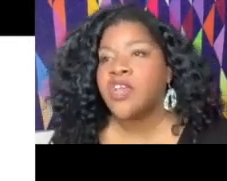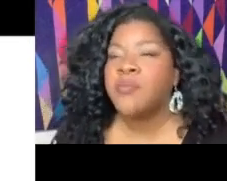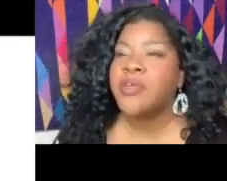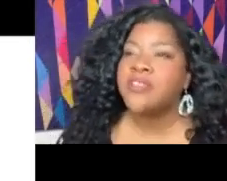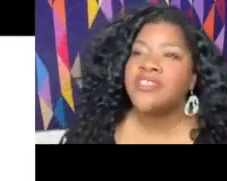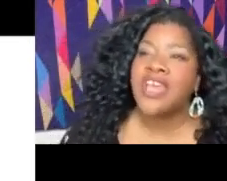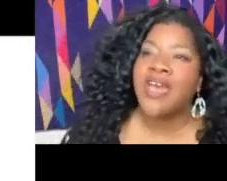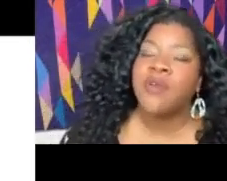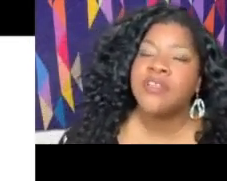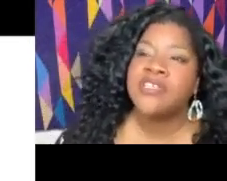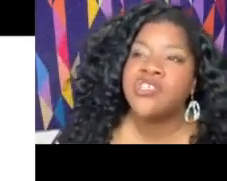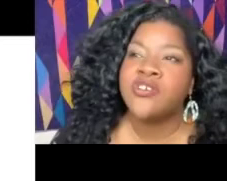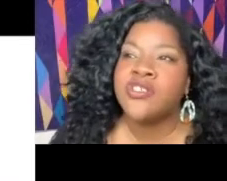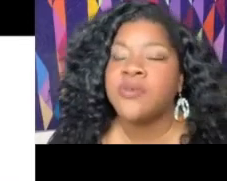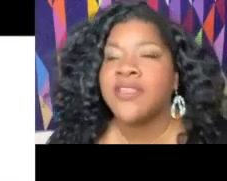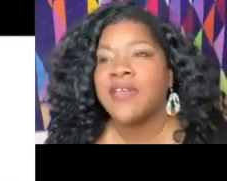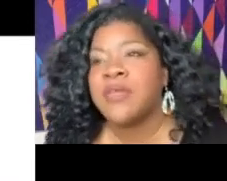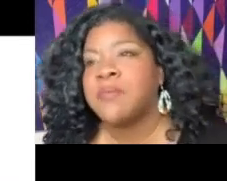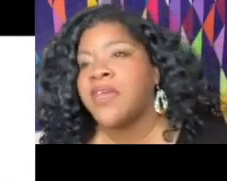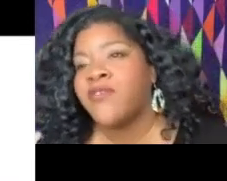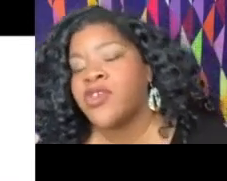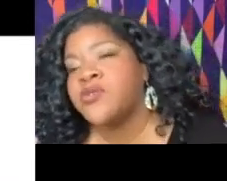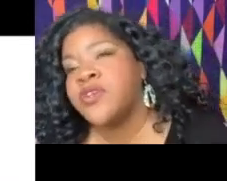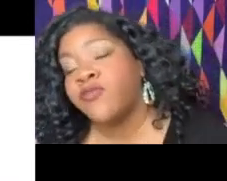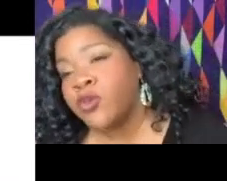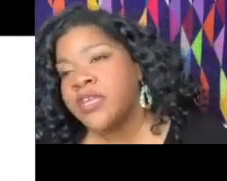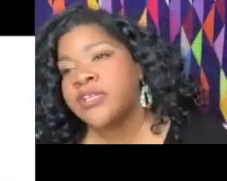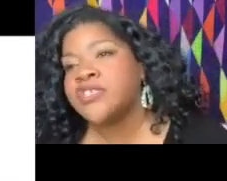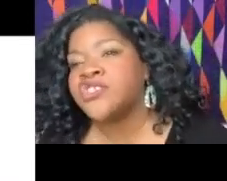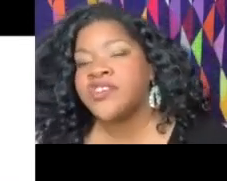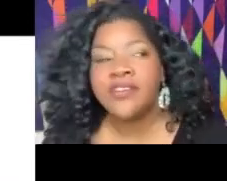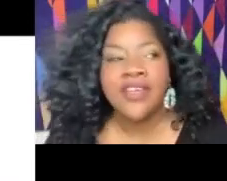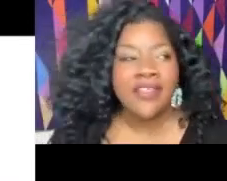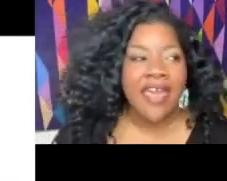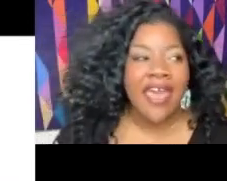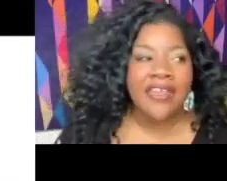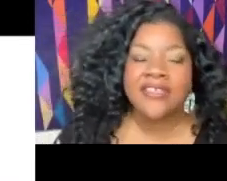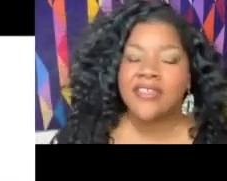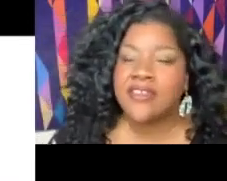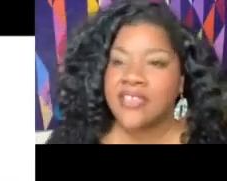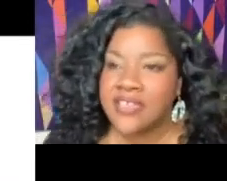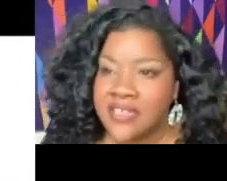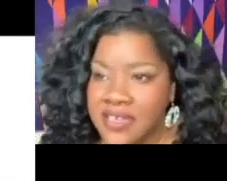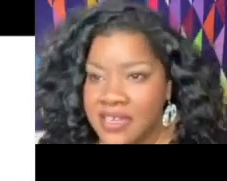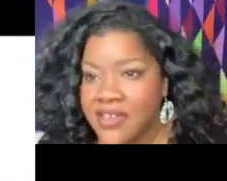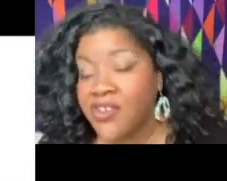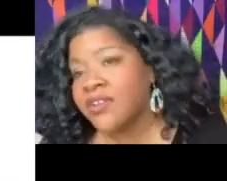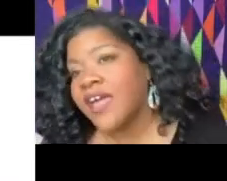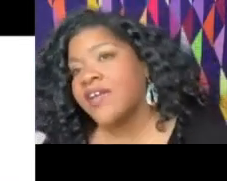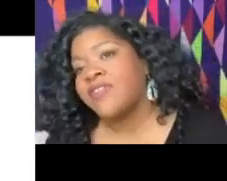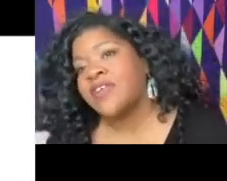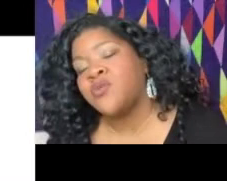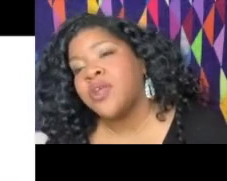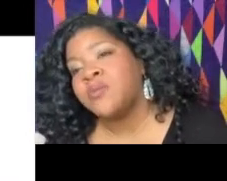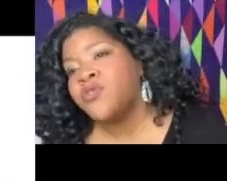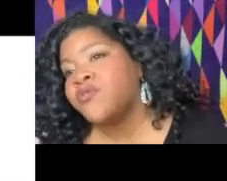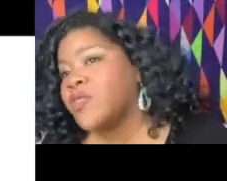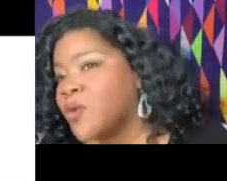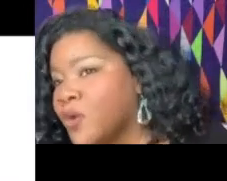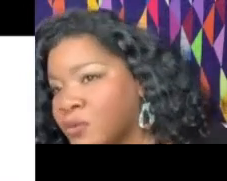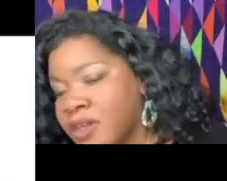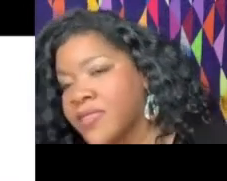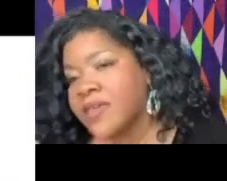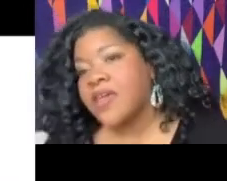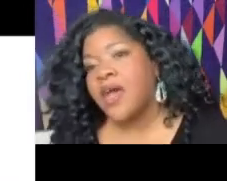yeah, could y'all put in the chat what t-shirts you would like me to make for you? If you need a t-shirt that is a necessity in your life that you want to move